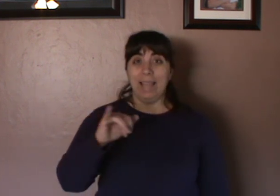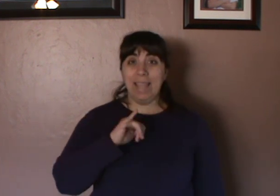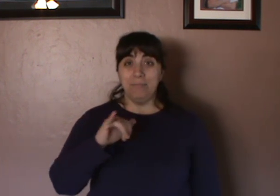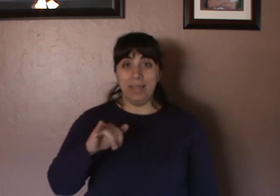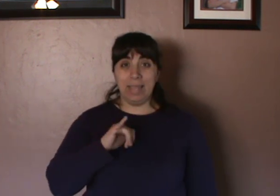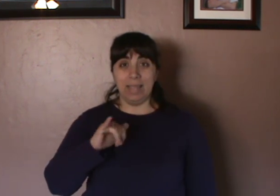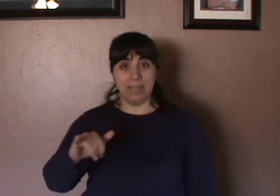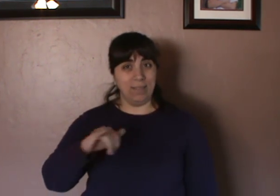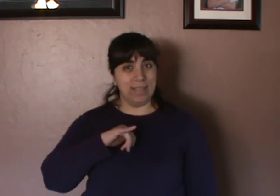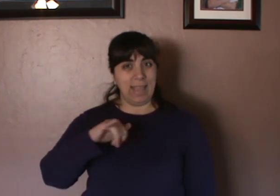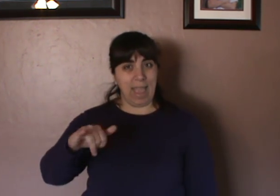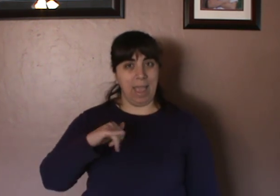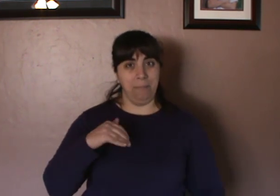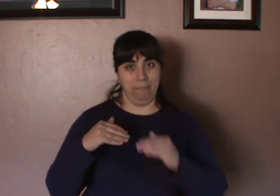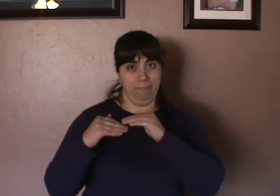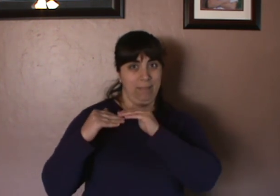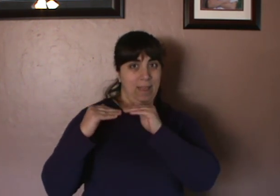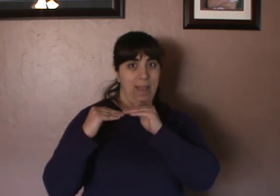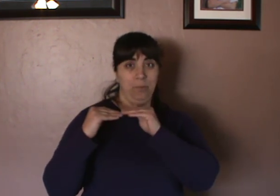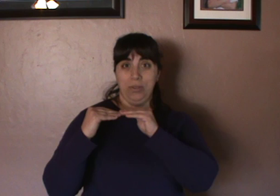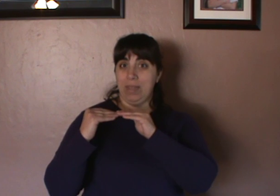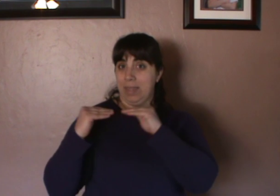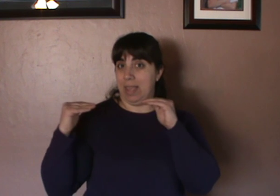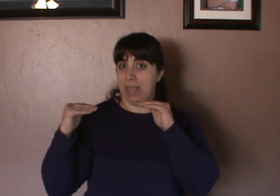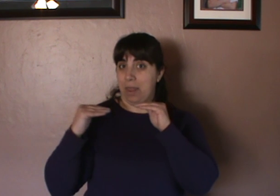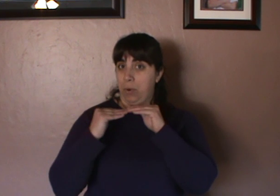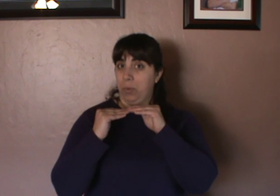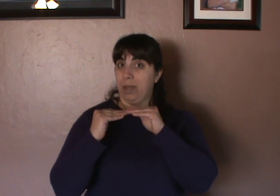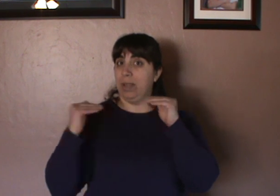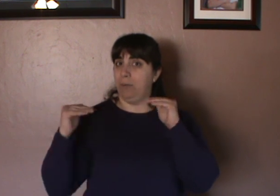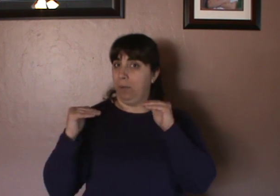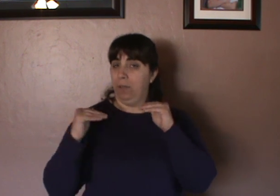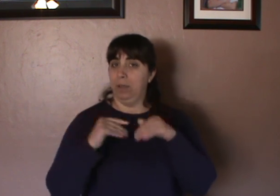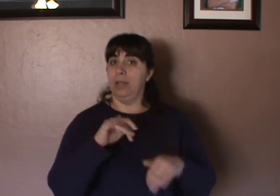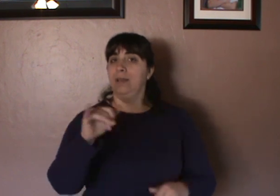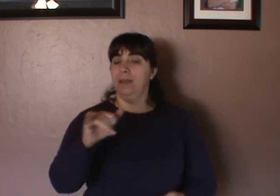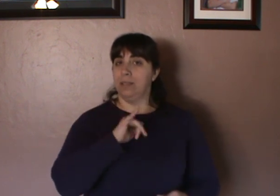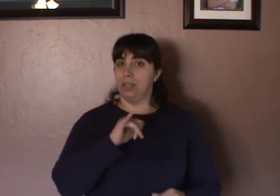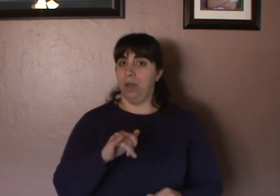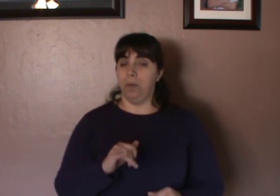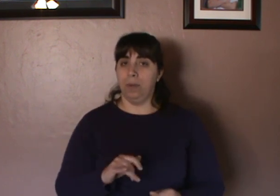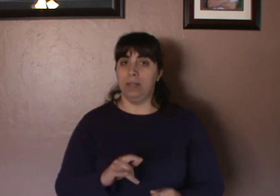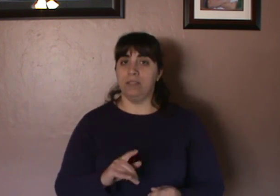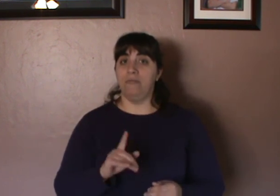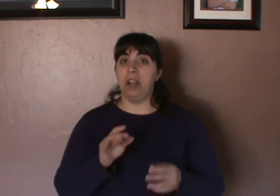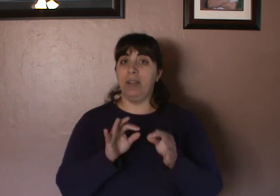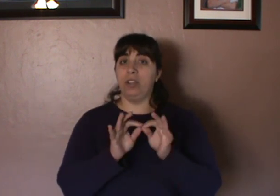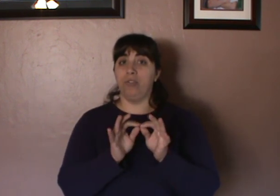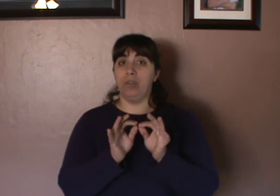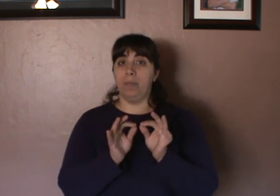Like me, so the same. And we'll do that thing again where we're equal. So it's very shrewd to be,